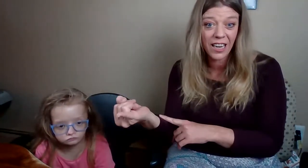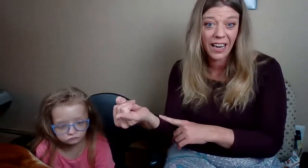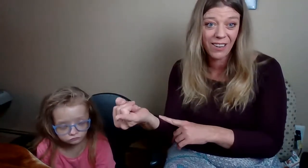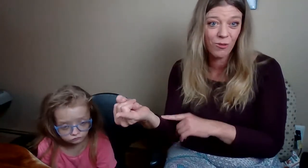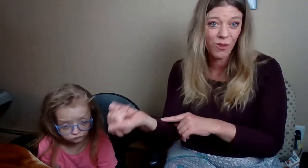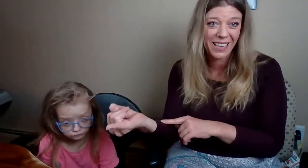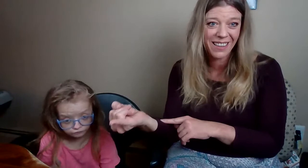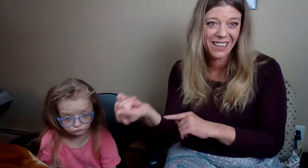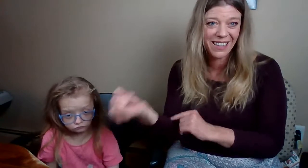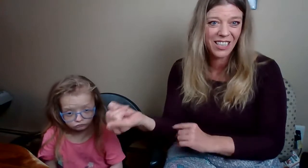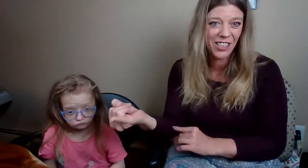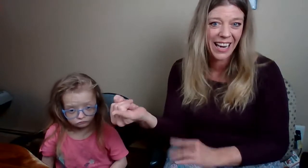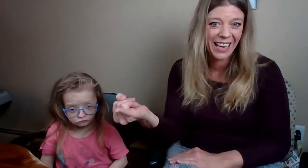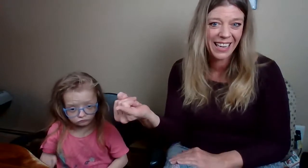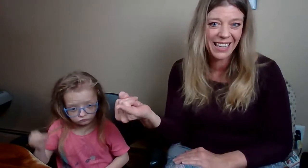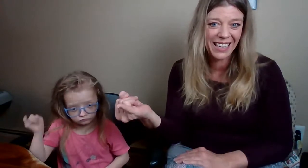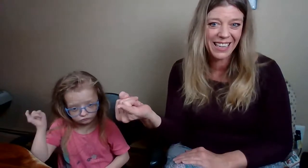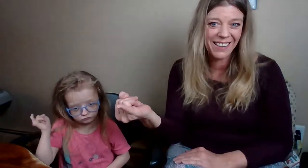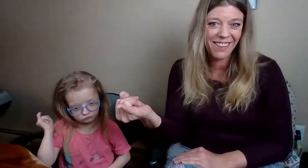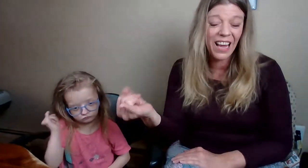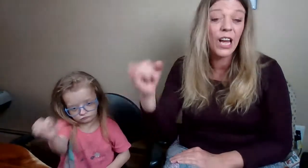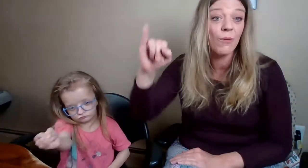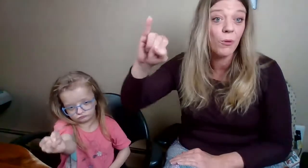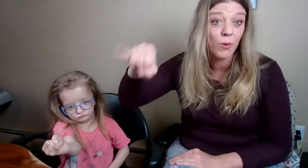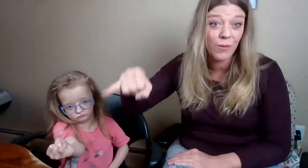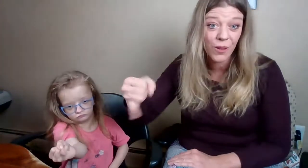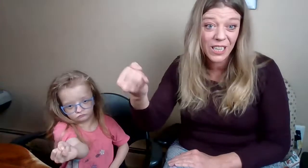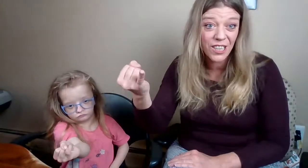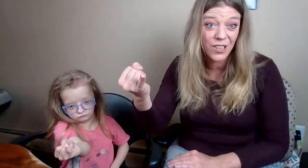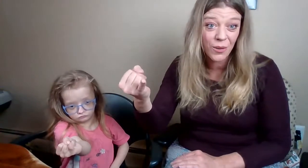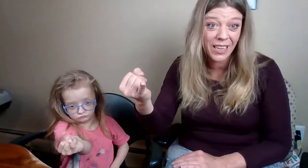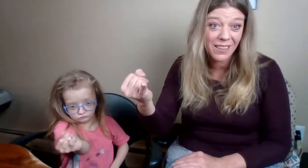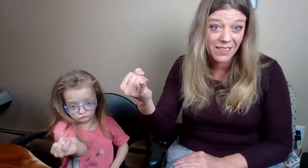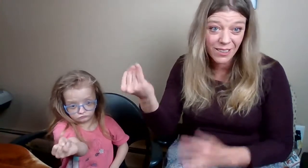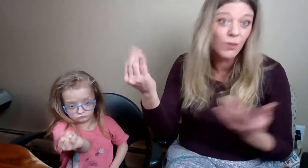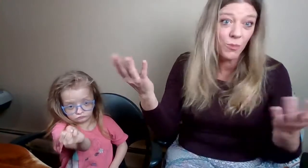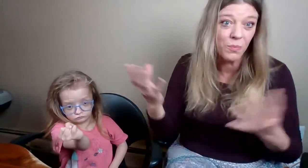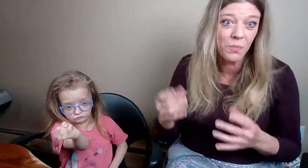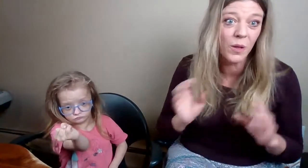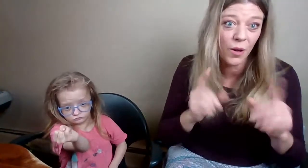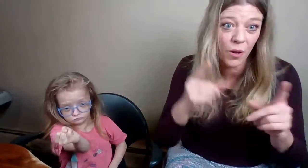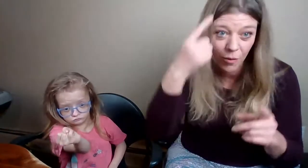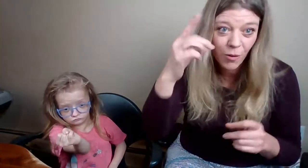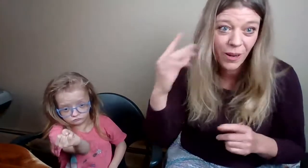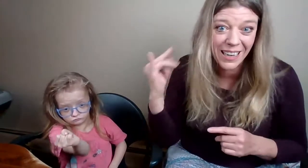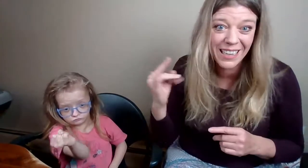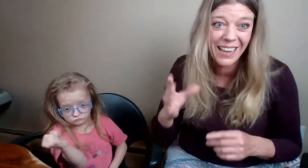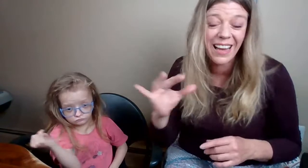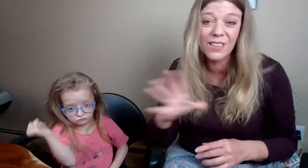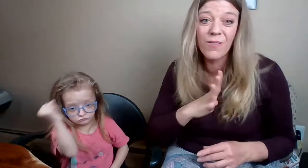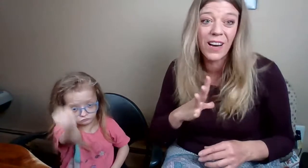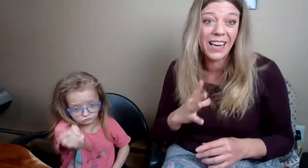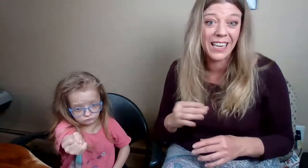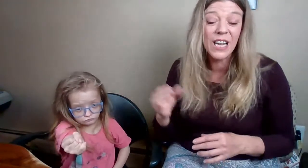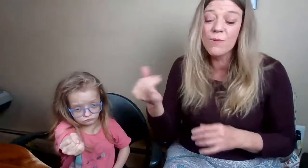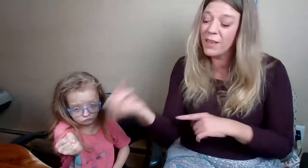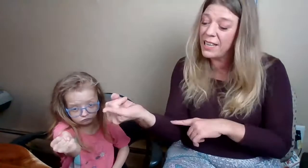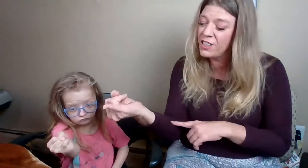H-I-J, right there, J. If you prefer to do this, go for it. That's fine. But